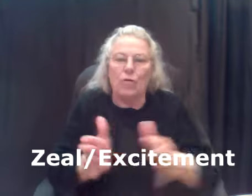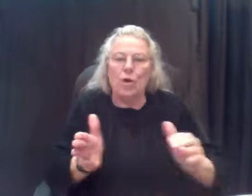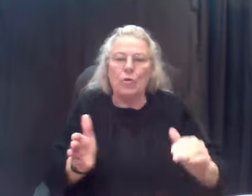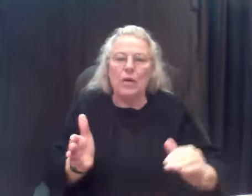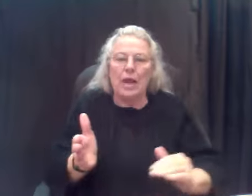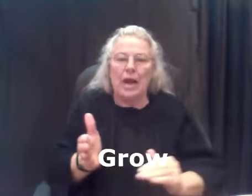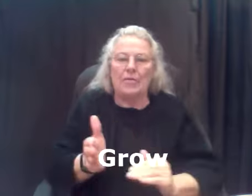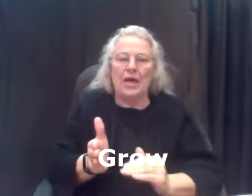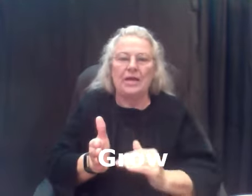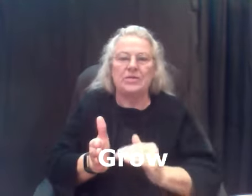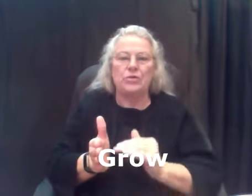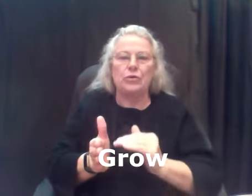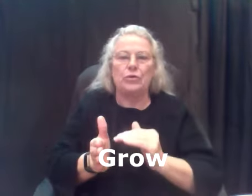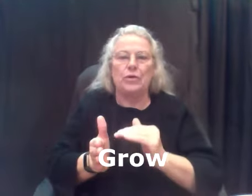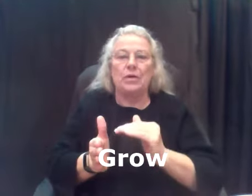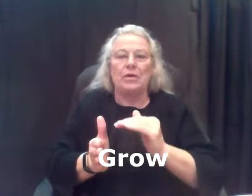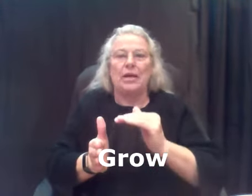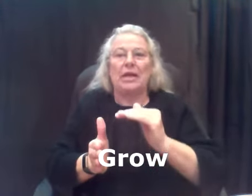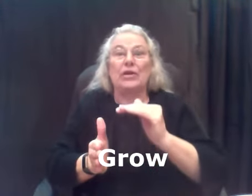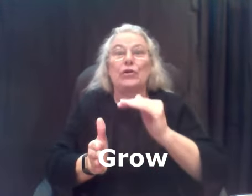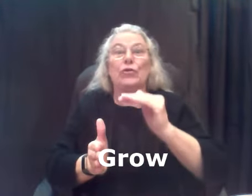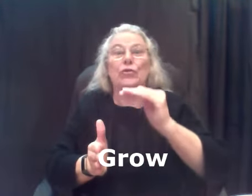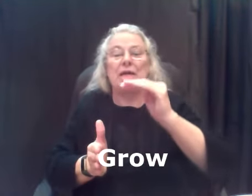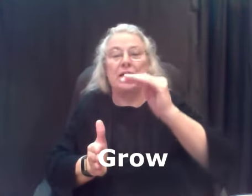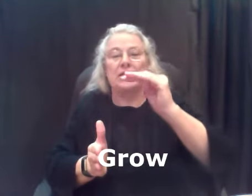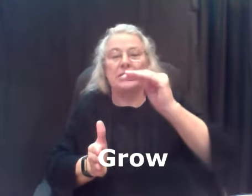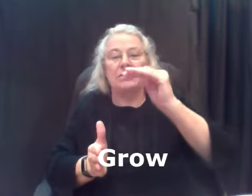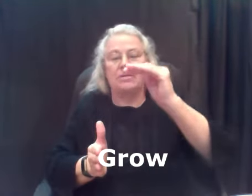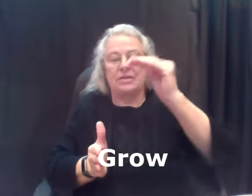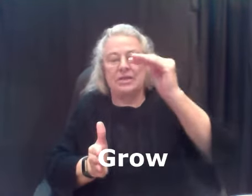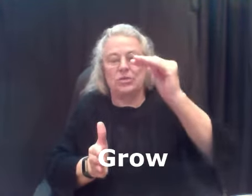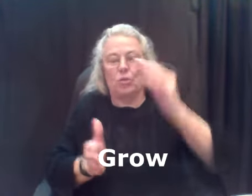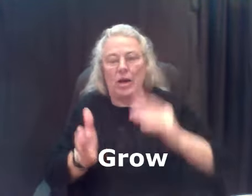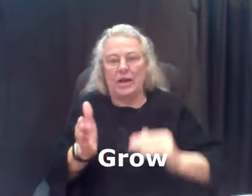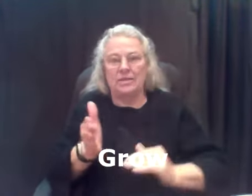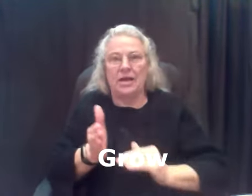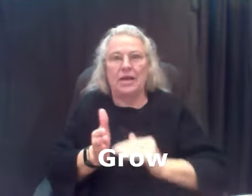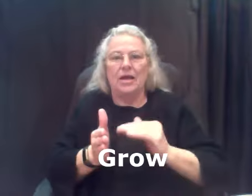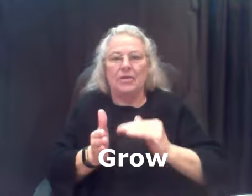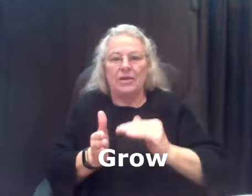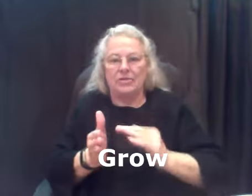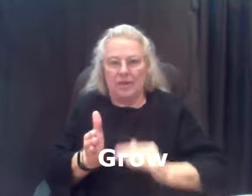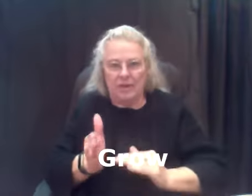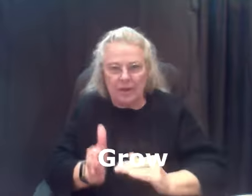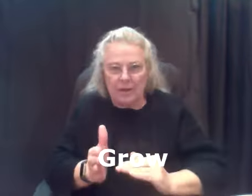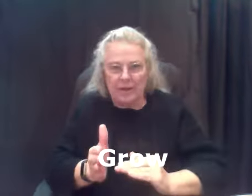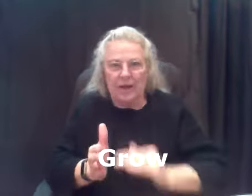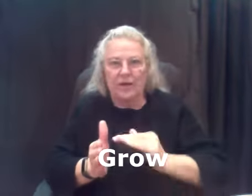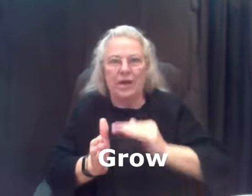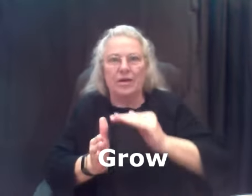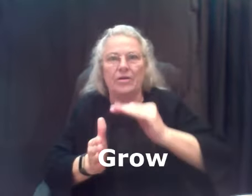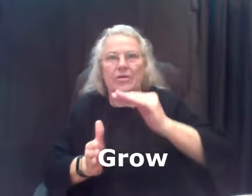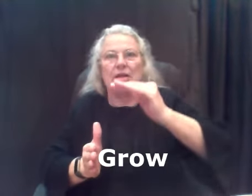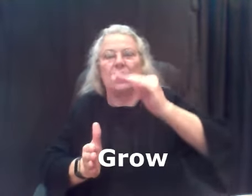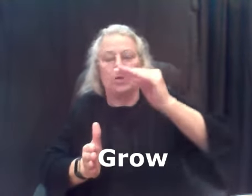Groan, and that is to increase this way. It's like there's a little bit down here and then it goes